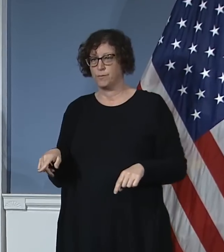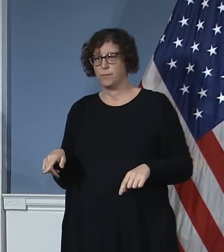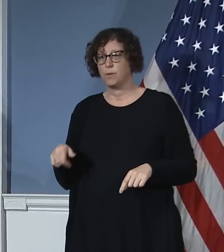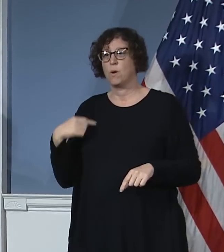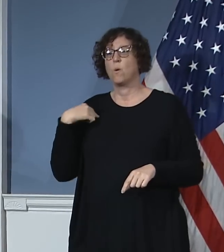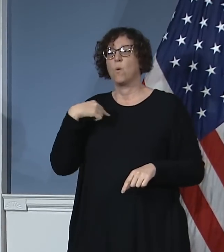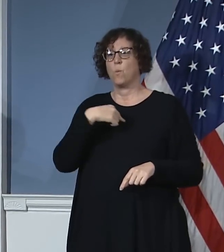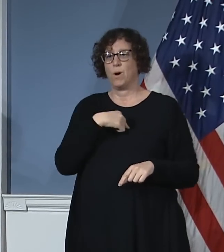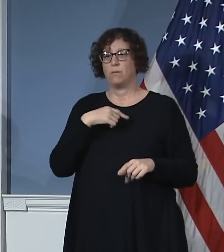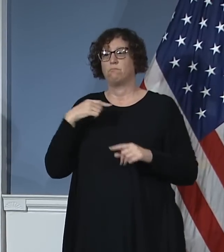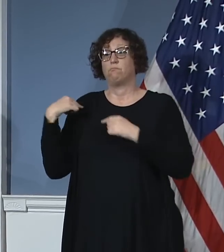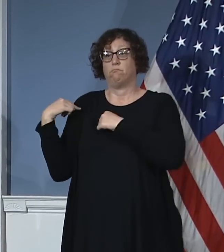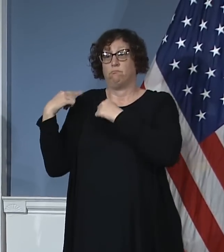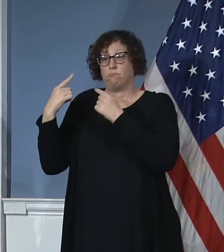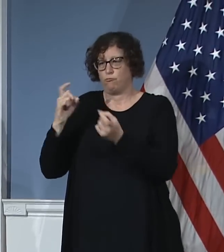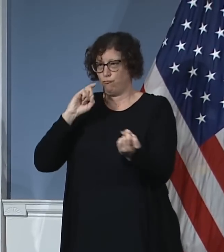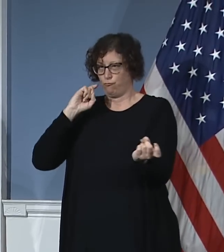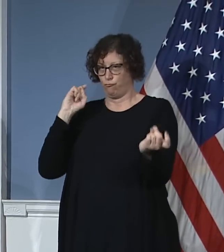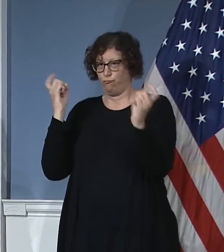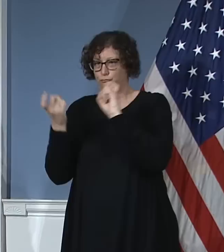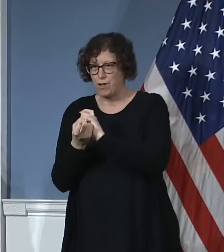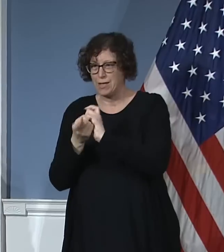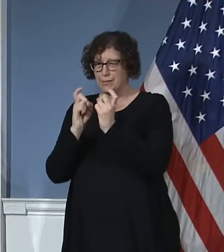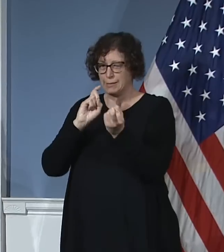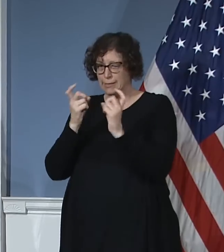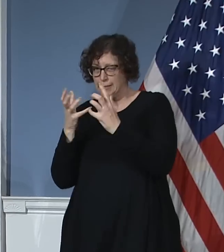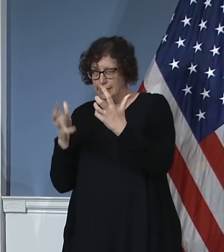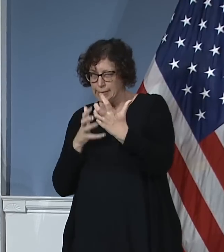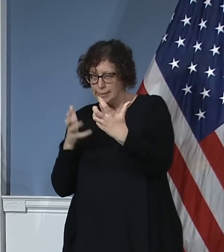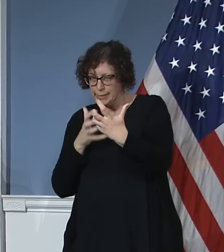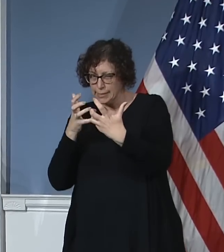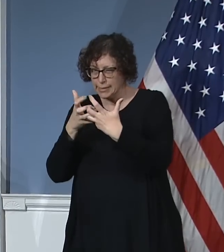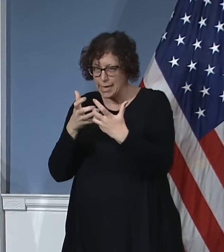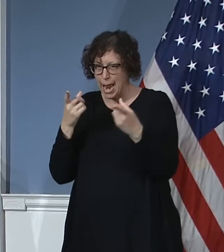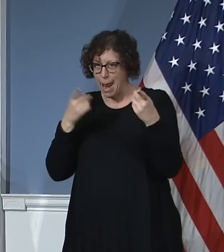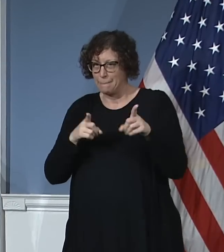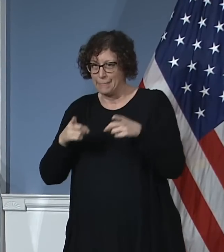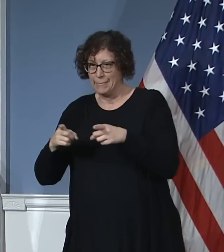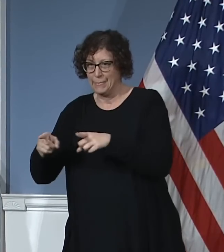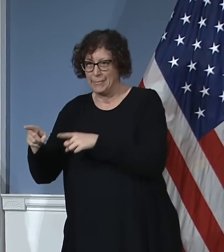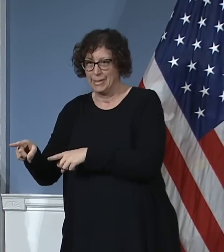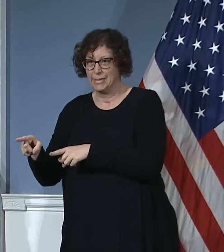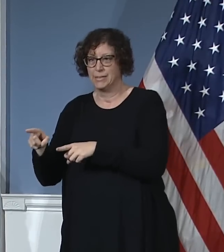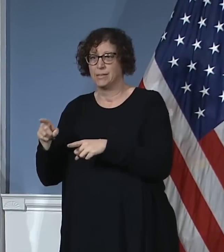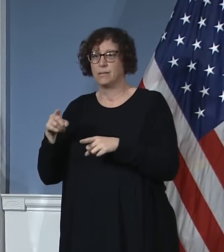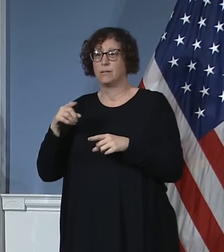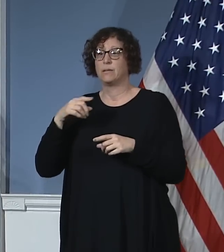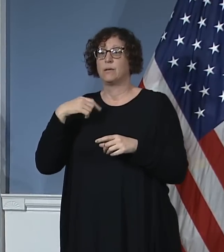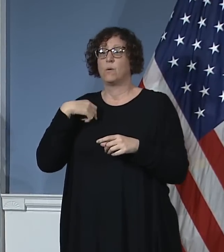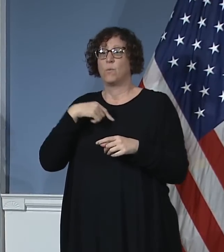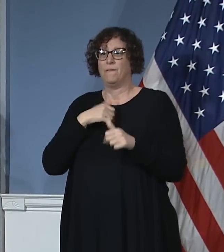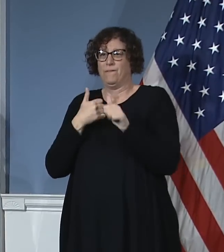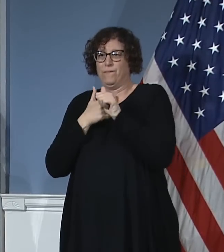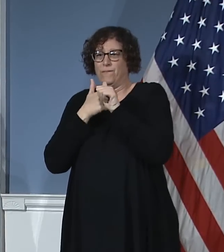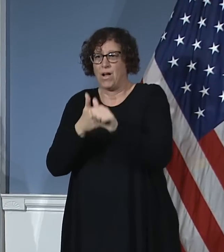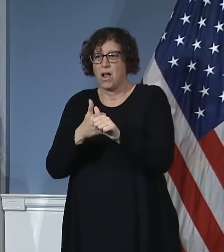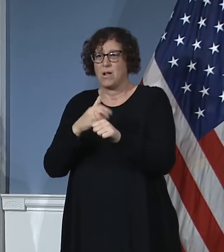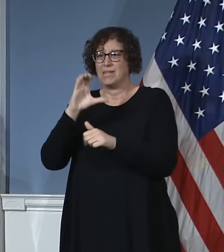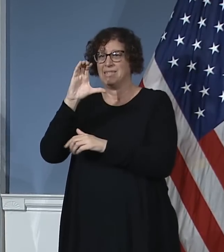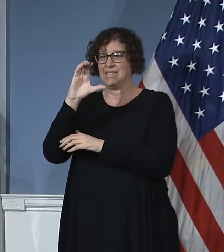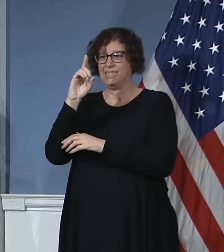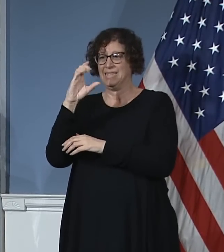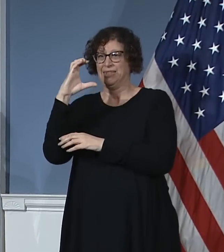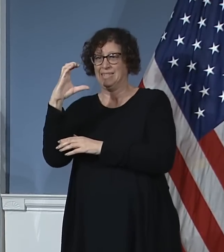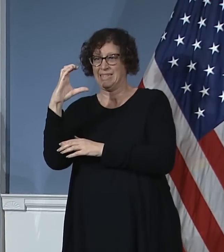adapting, if you will, to the changes that came down from the CDC in terms of testing recommendations. I think that there are a lot of